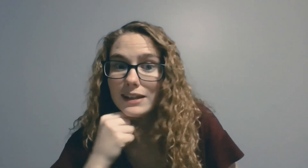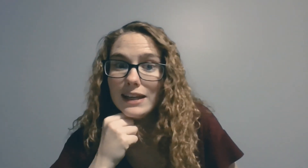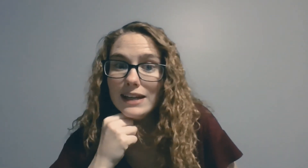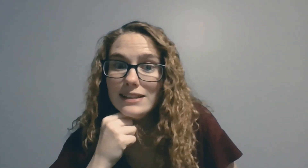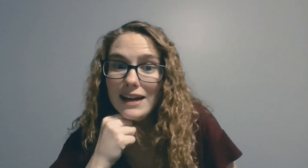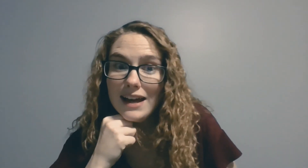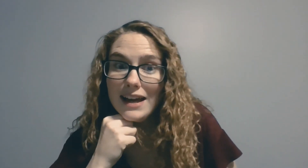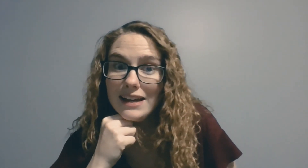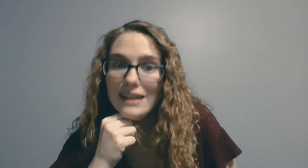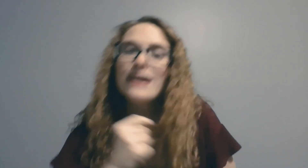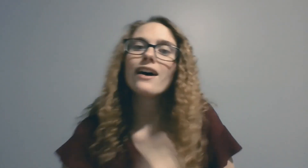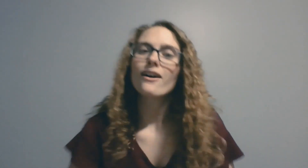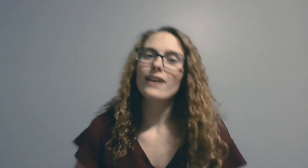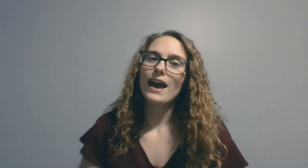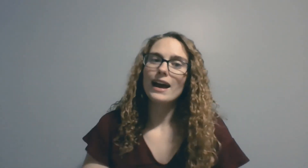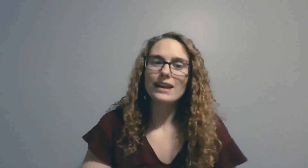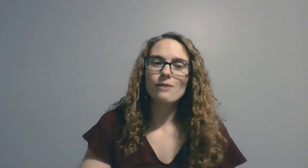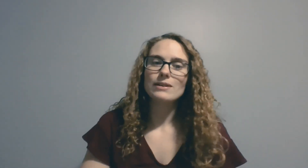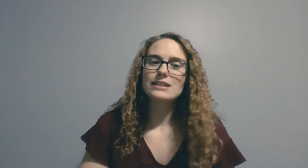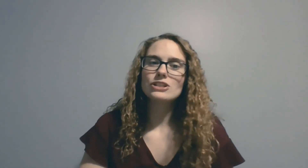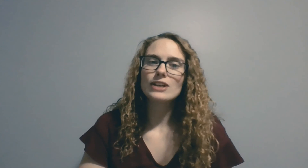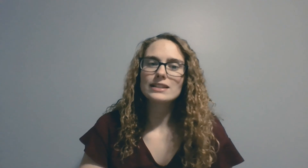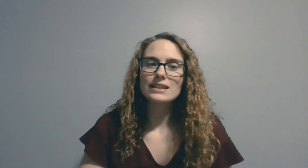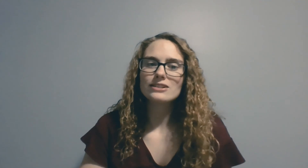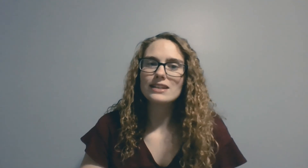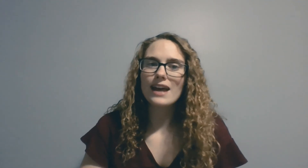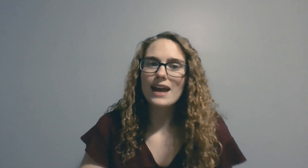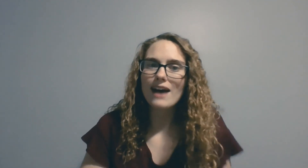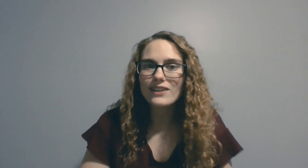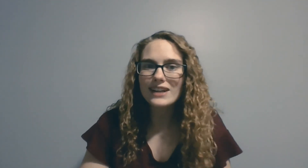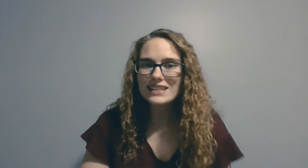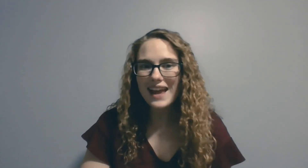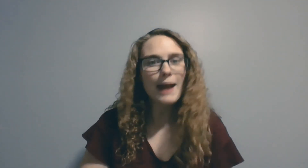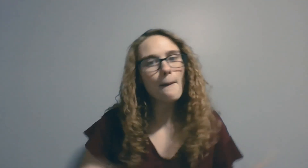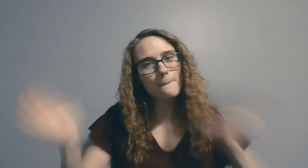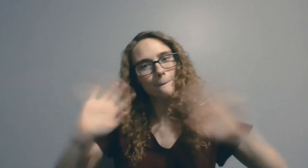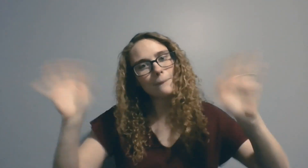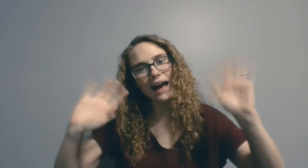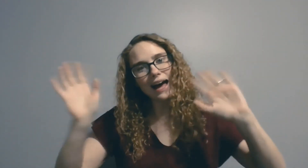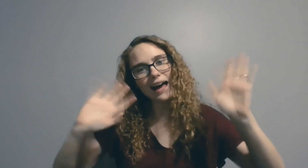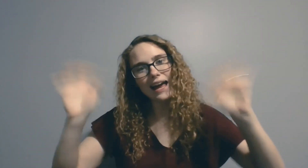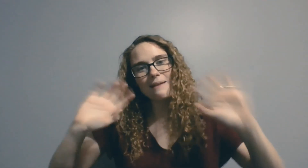get it done. Okay, I can't wait to teach you guys later today. Have a great day. Bye.